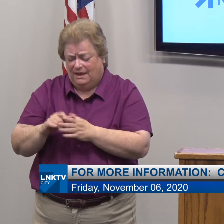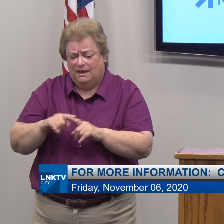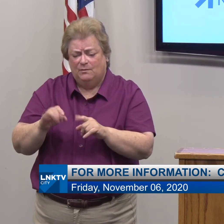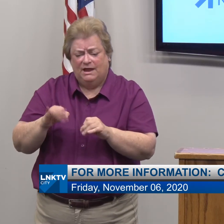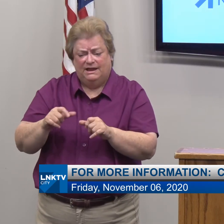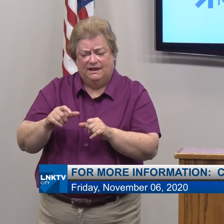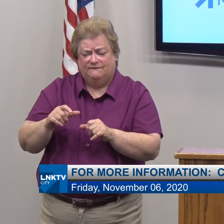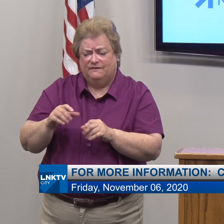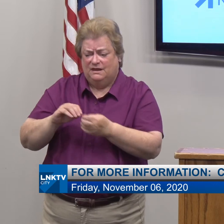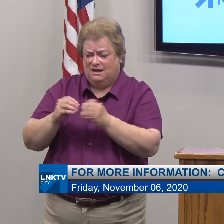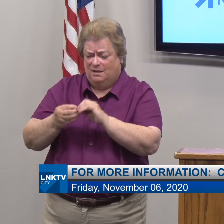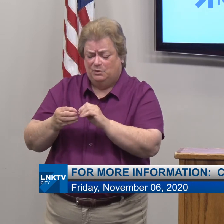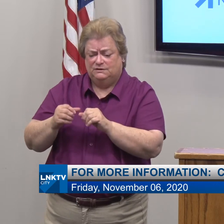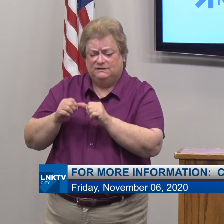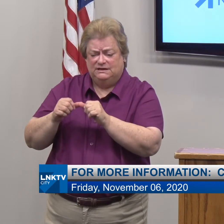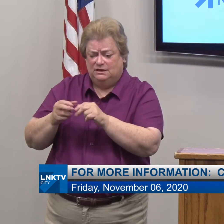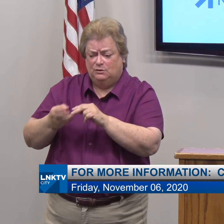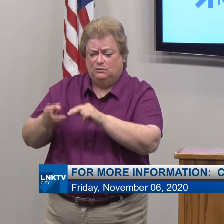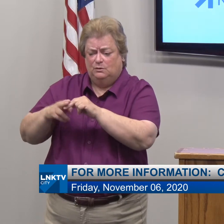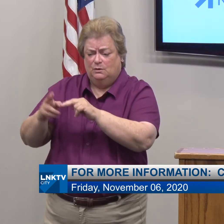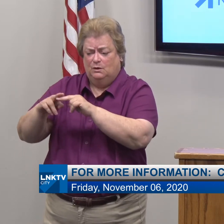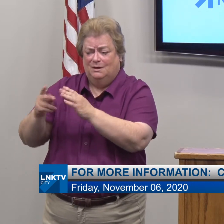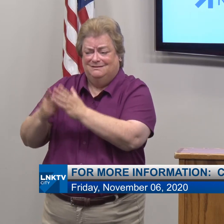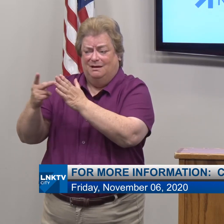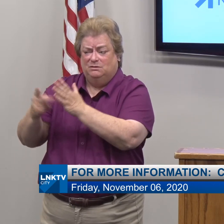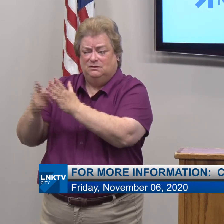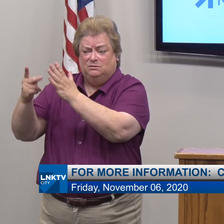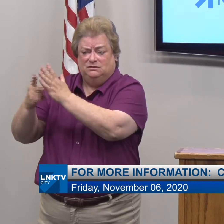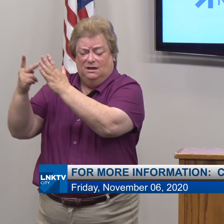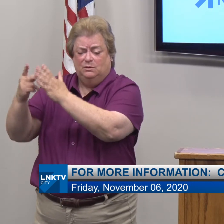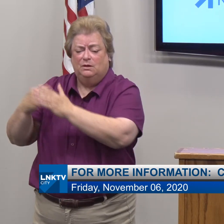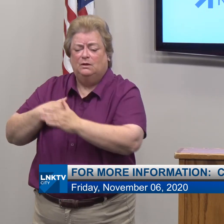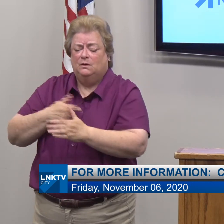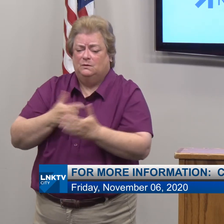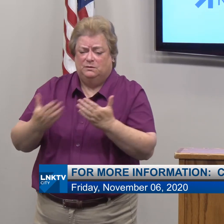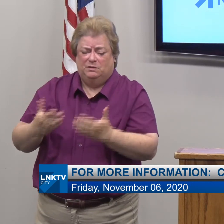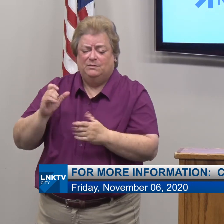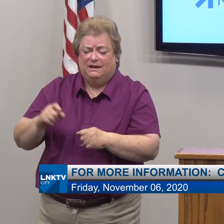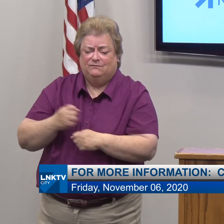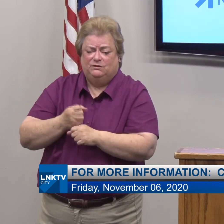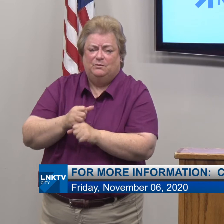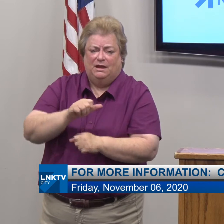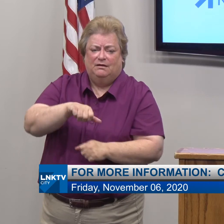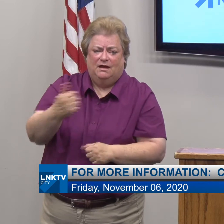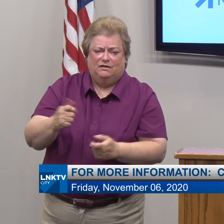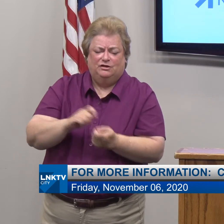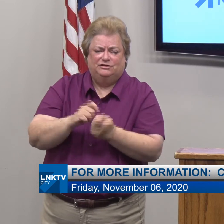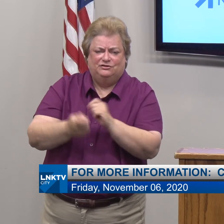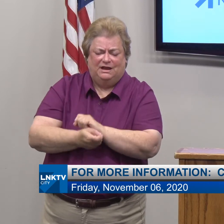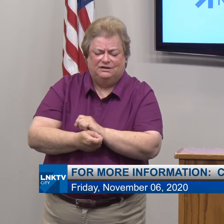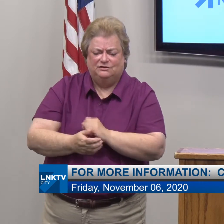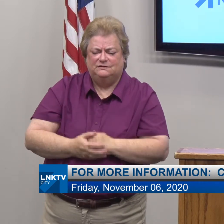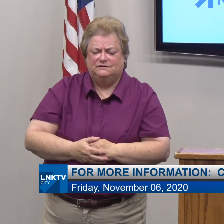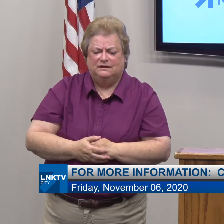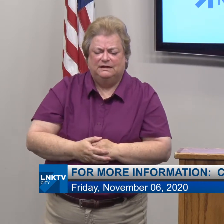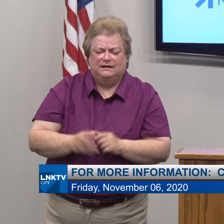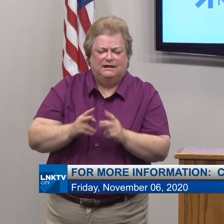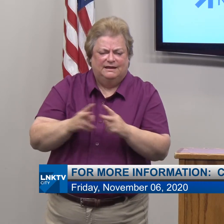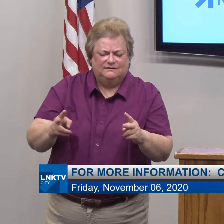double our cases in a week, obviously, we're going to have to probably make other changes. It's really